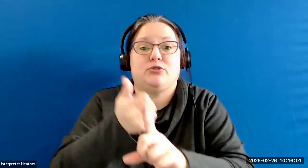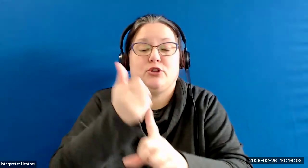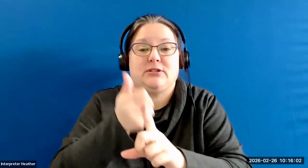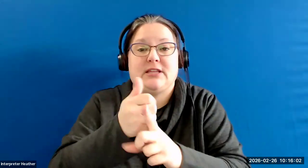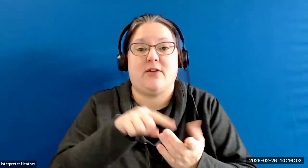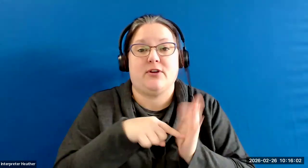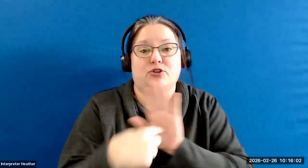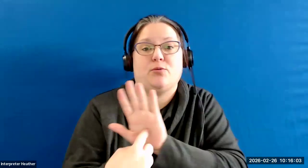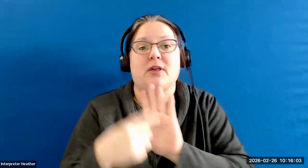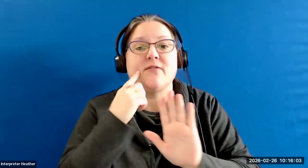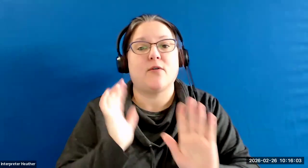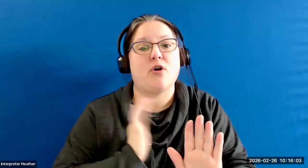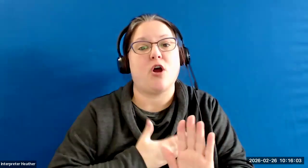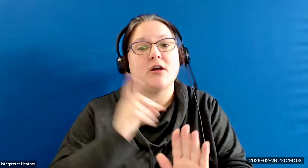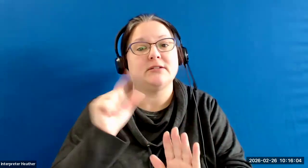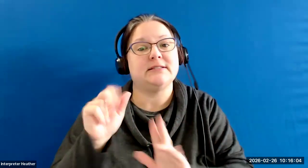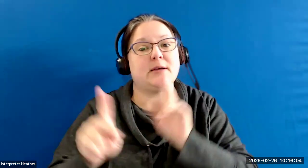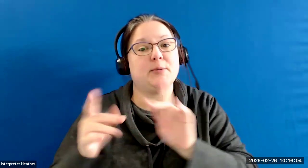comes to our disabled siblings.